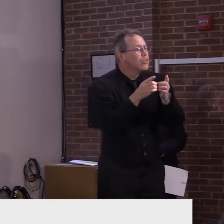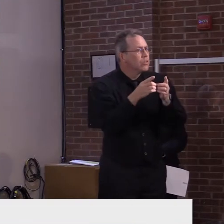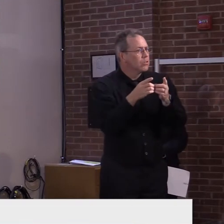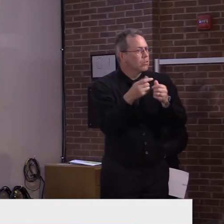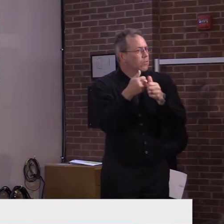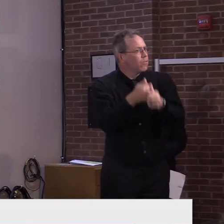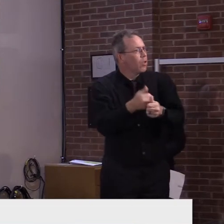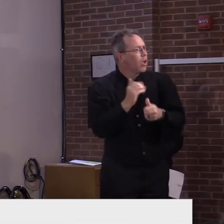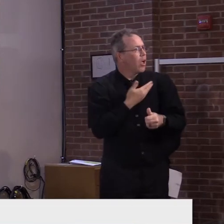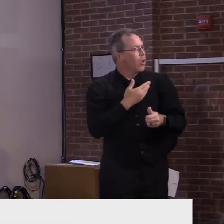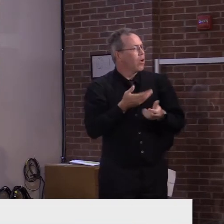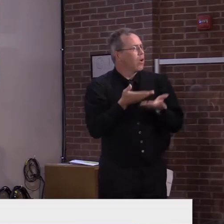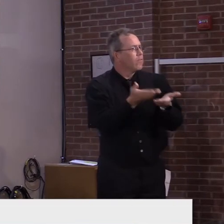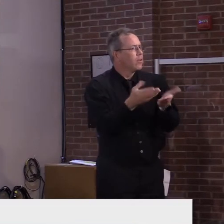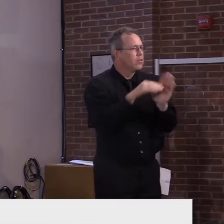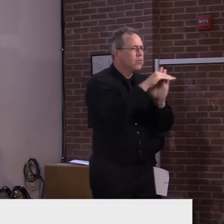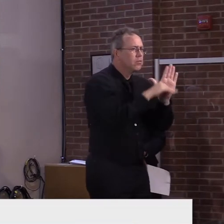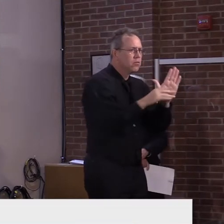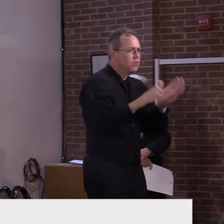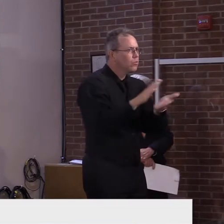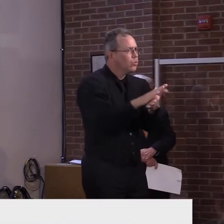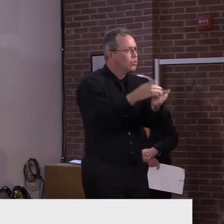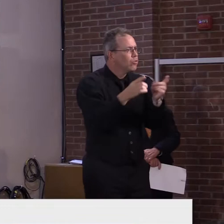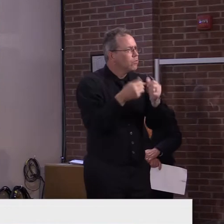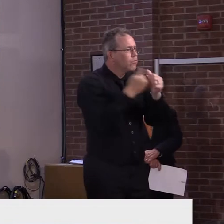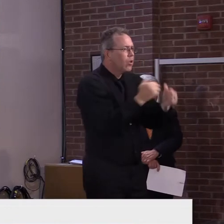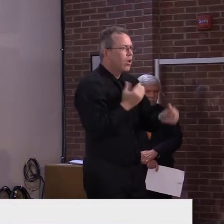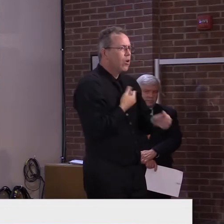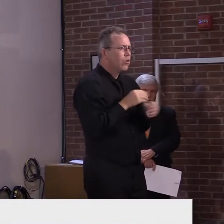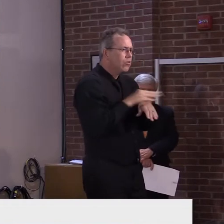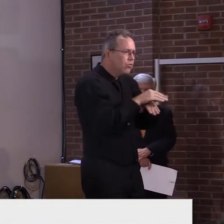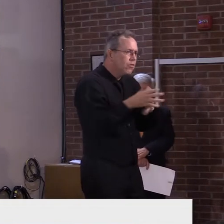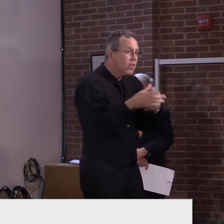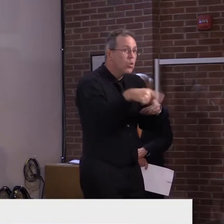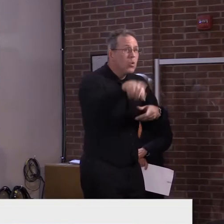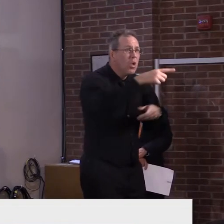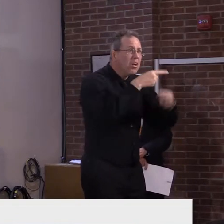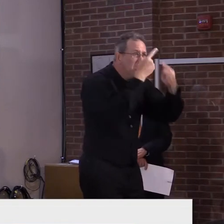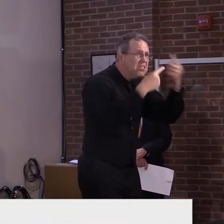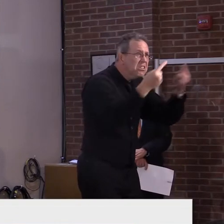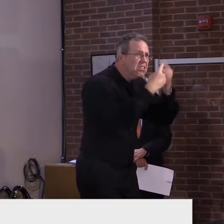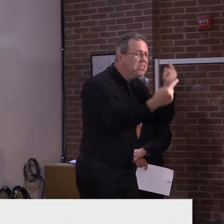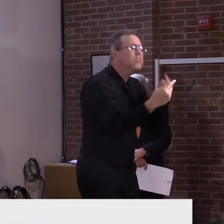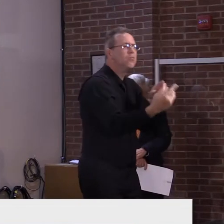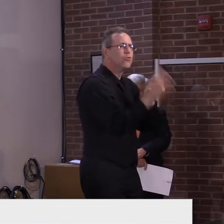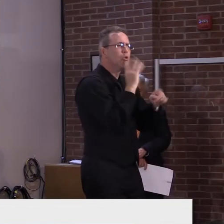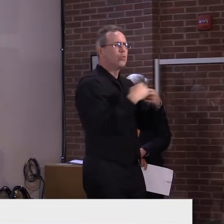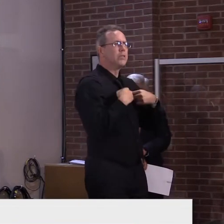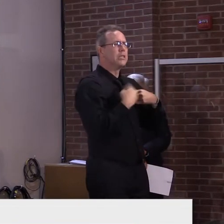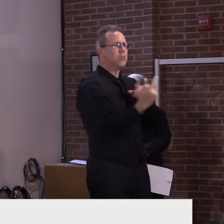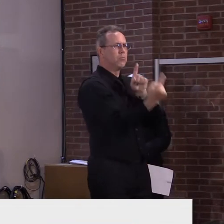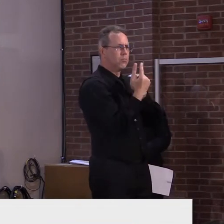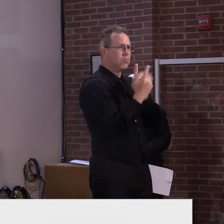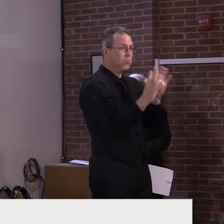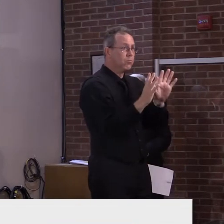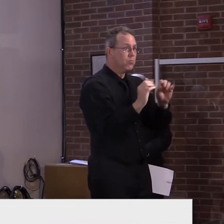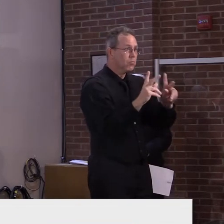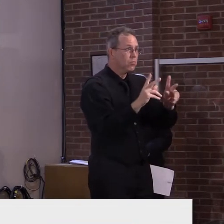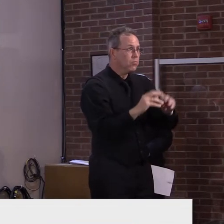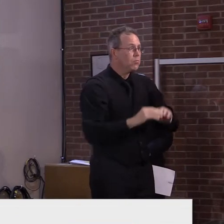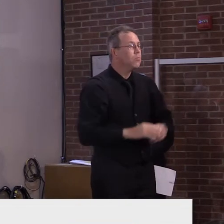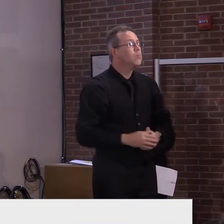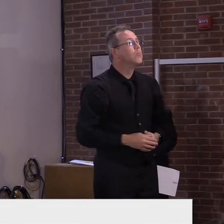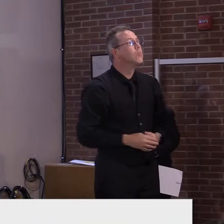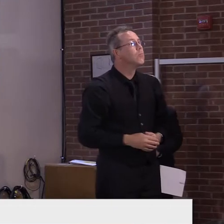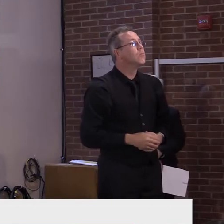exactly what I've asked them to do. So with that, I'll turn it over to Commissioner Pichek for this week's modeling